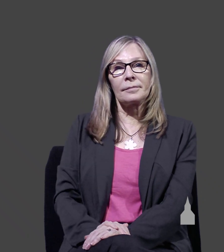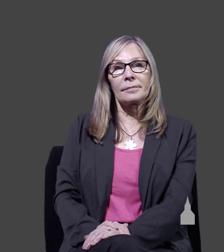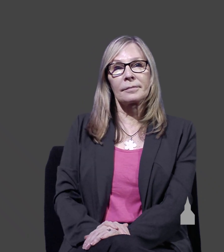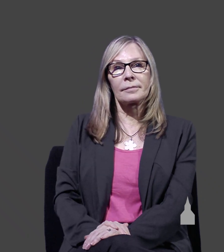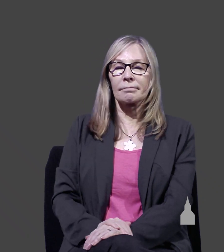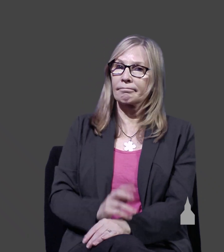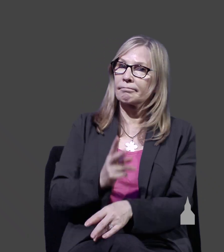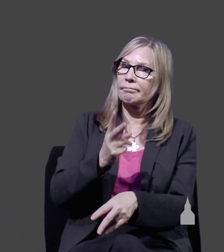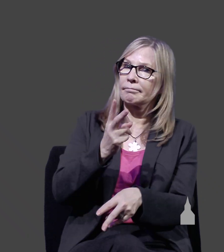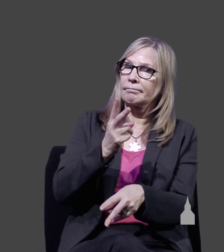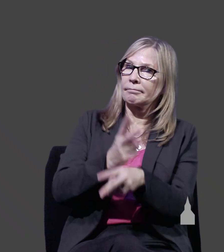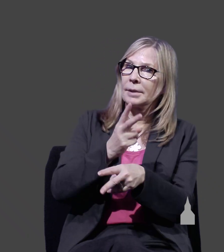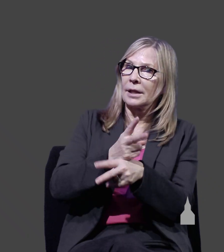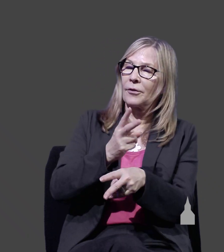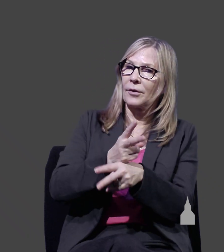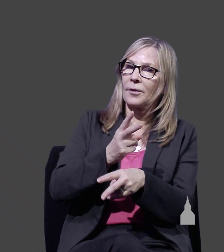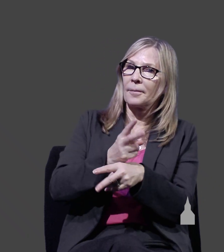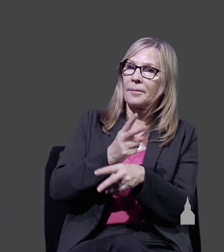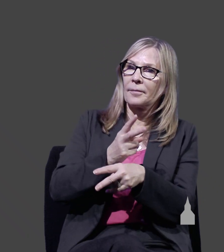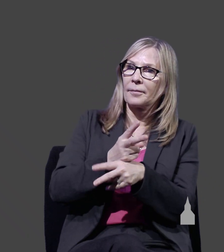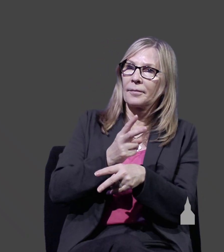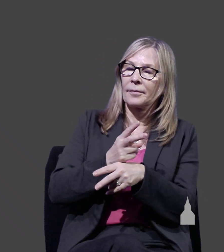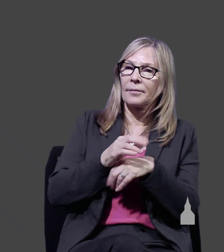Be careful.